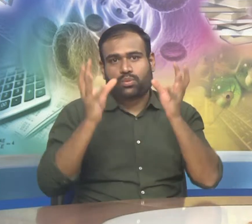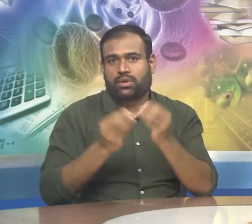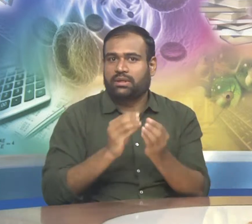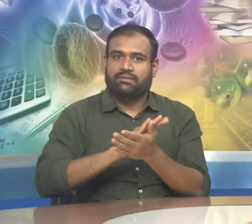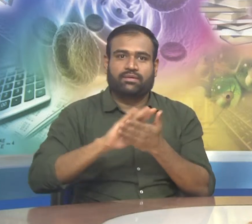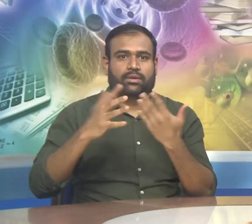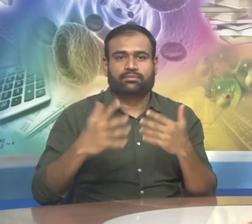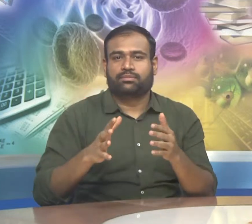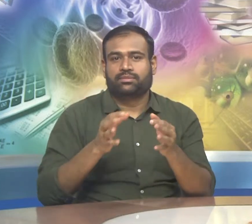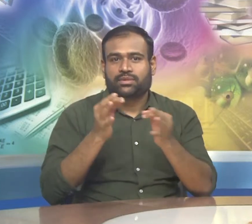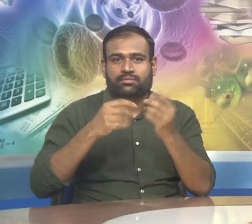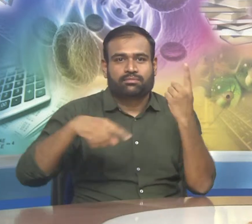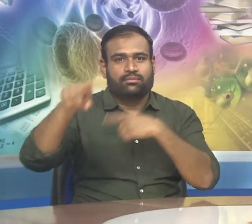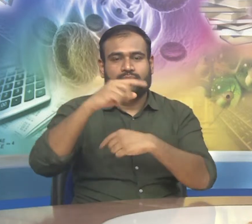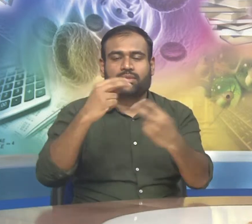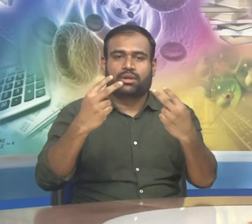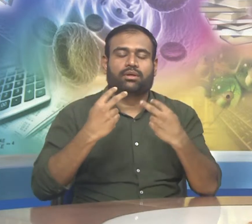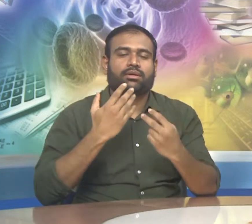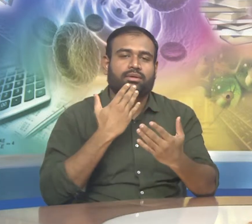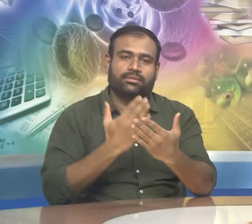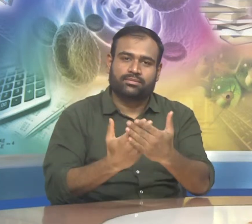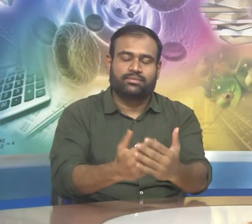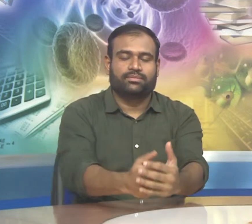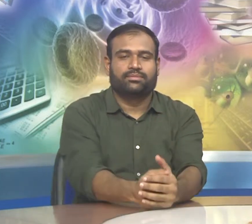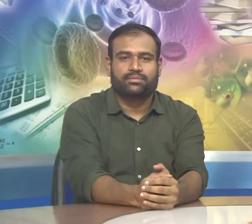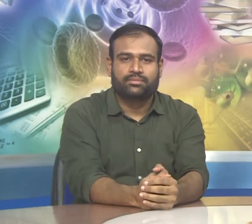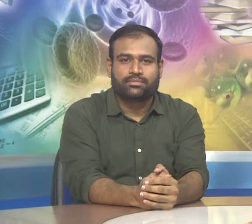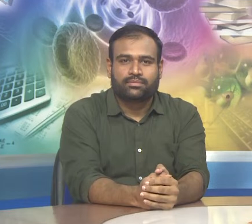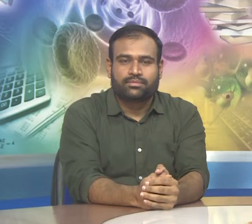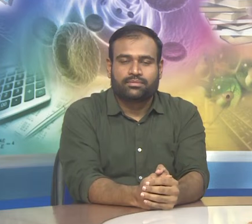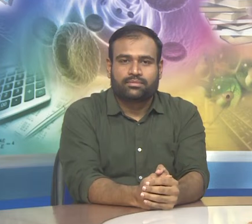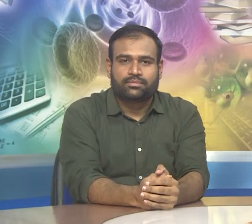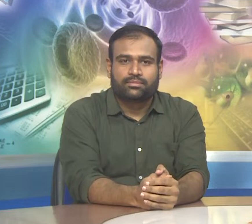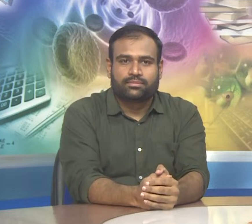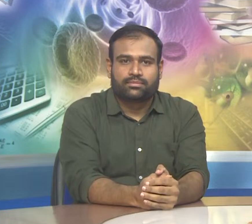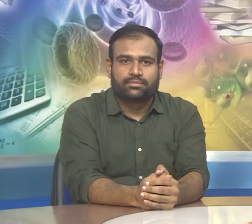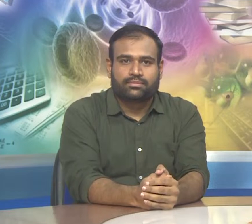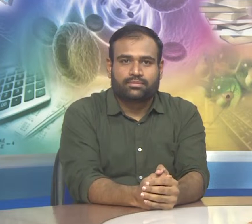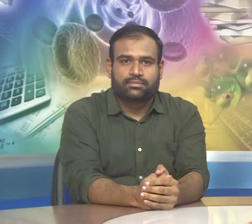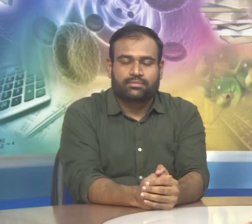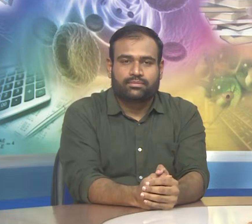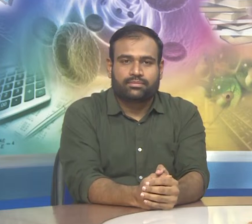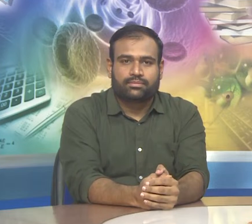So far we discussed about the chapter. Thank you for watching.